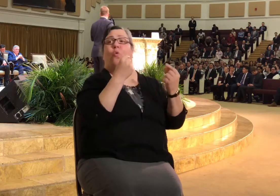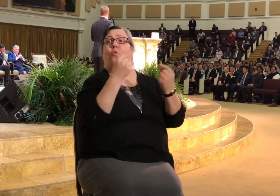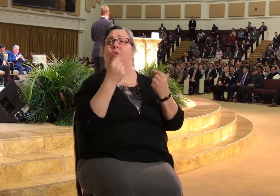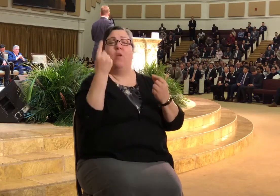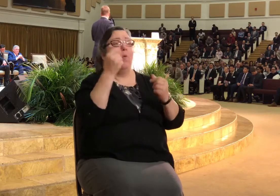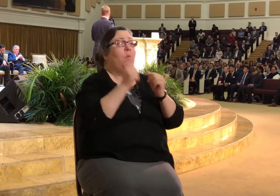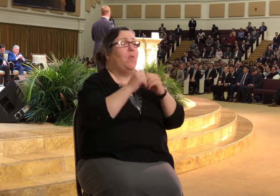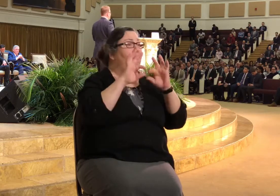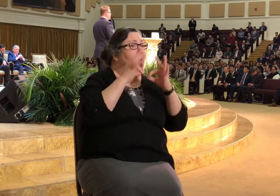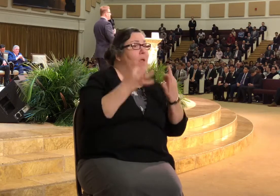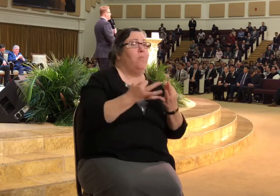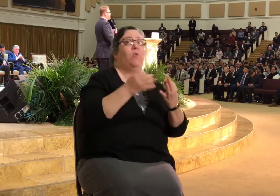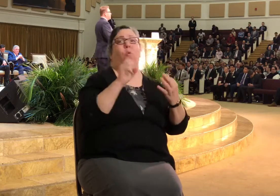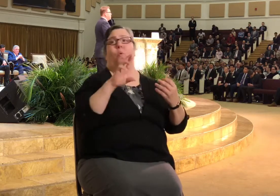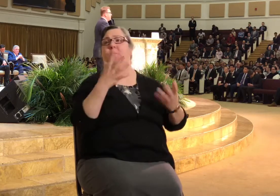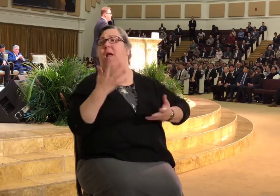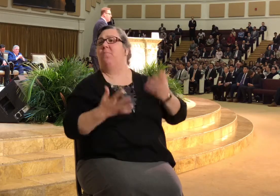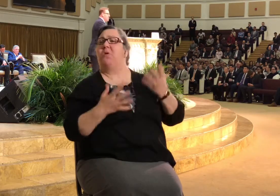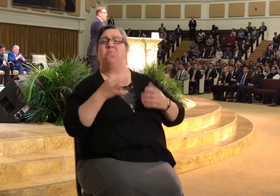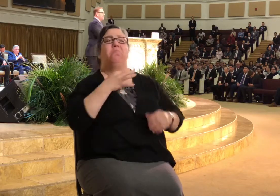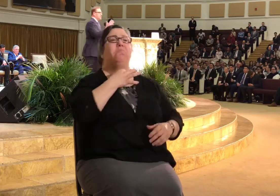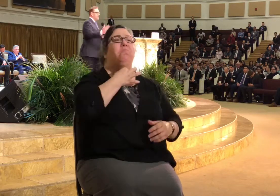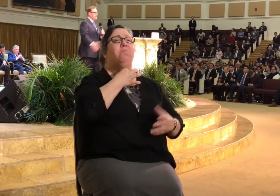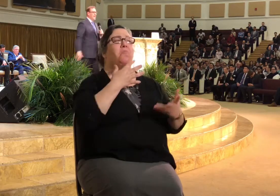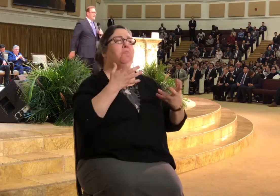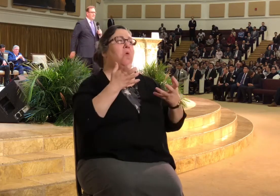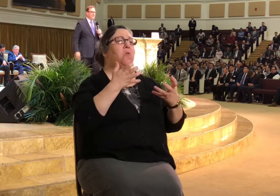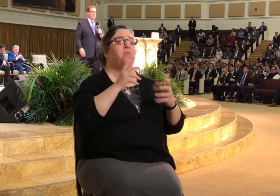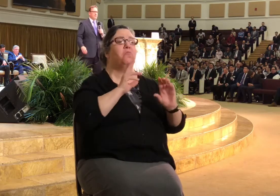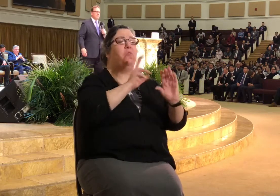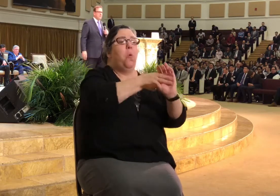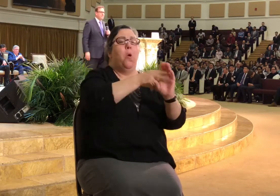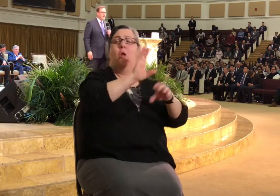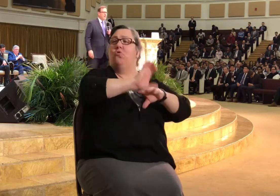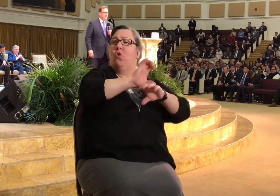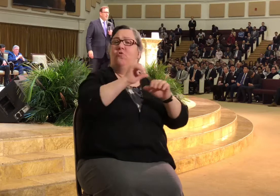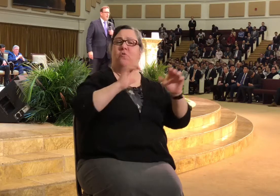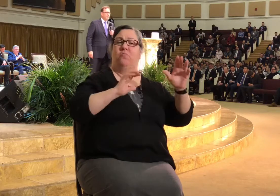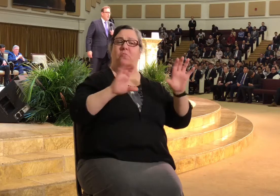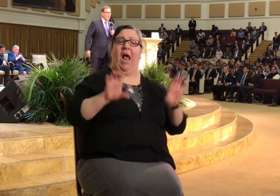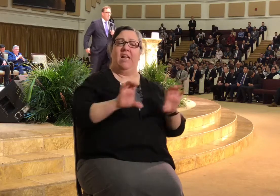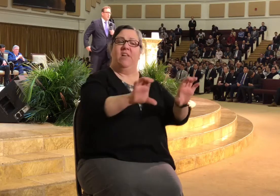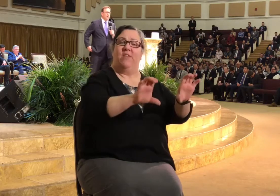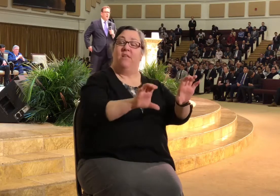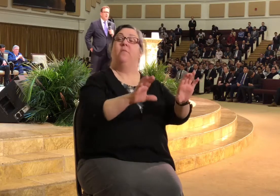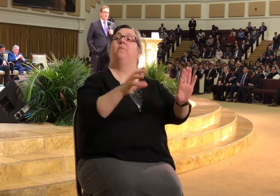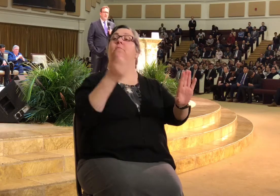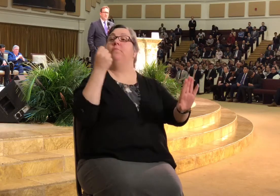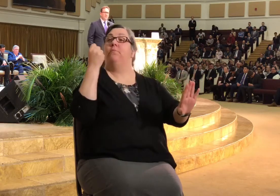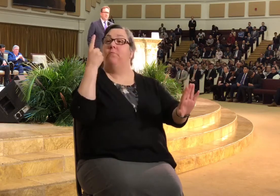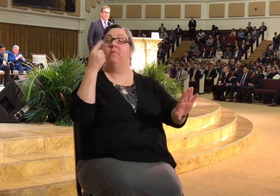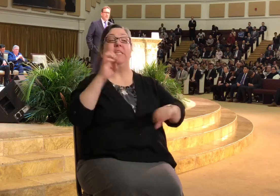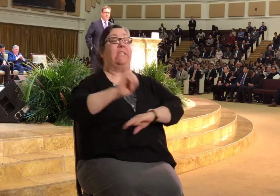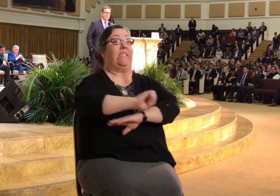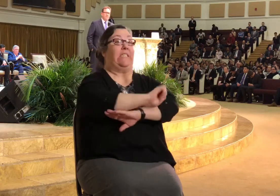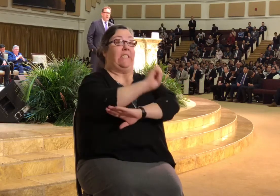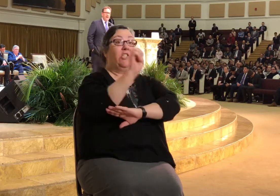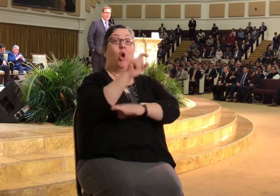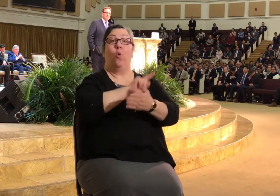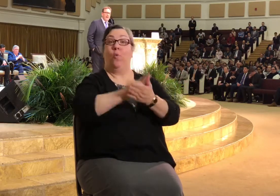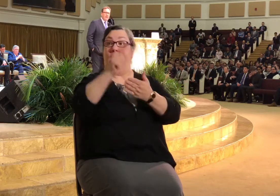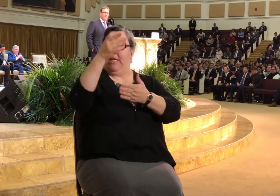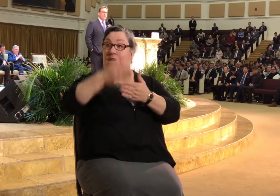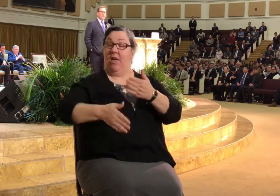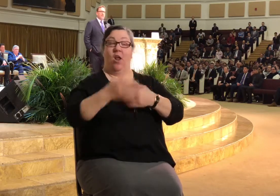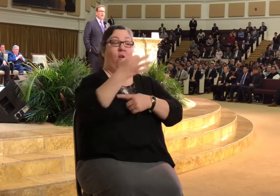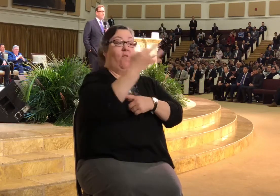or even if you are looking for something to do with maybe a church activity or something. Coming up on the Easter weekend,